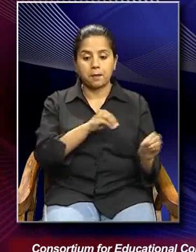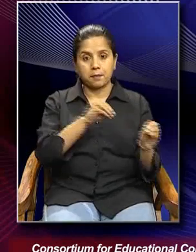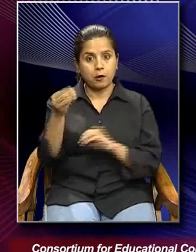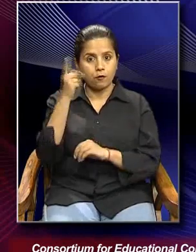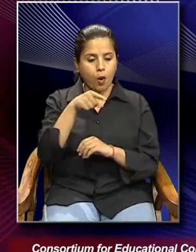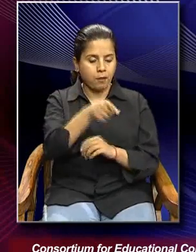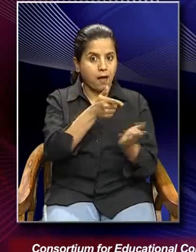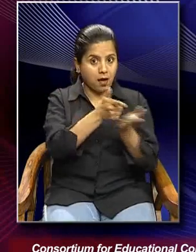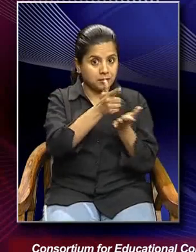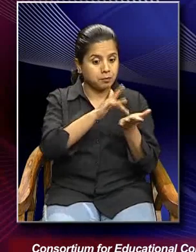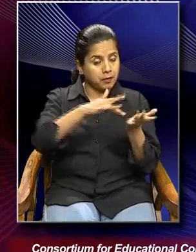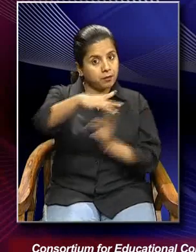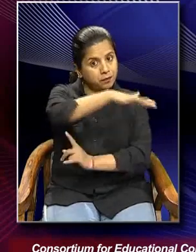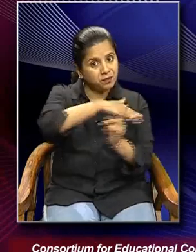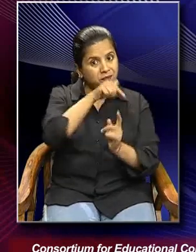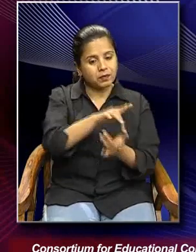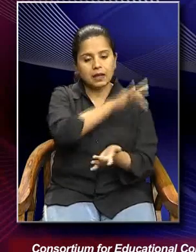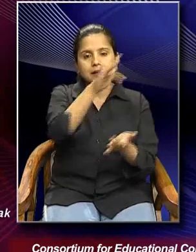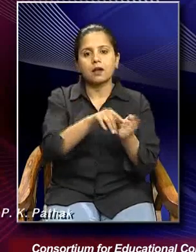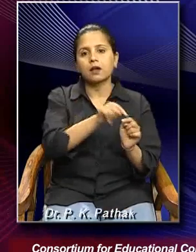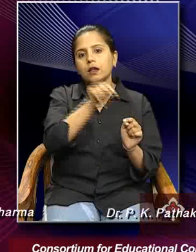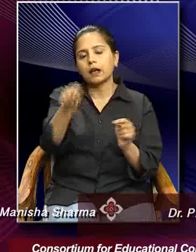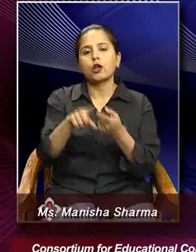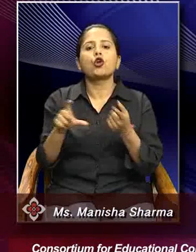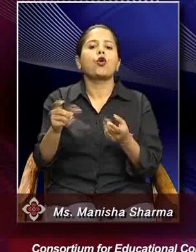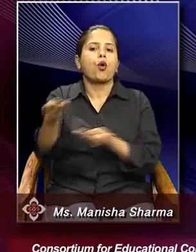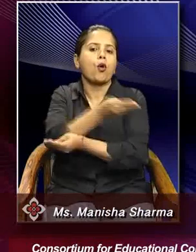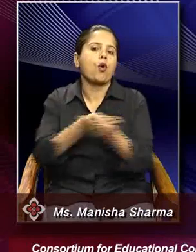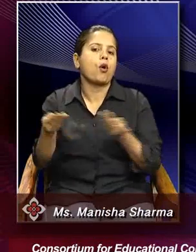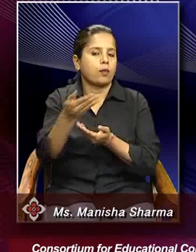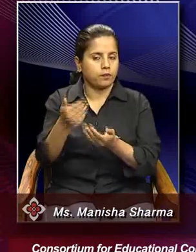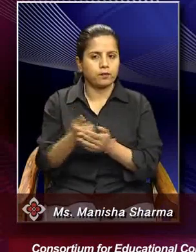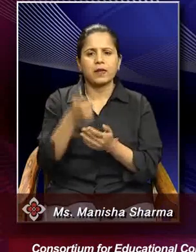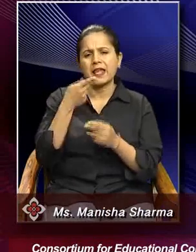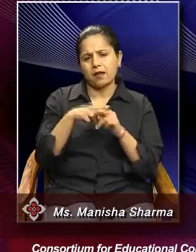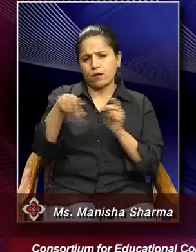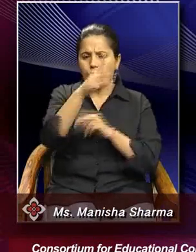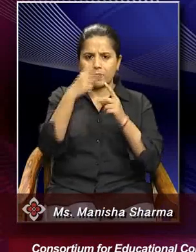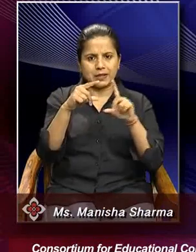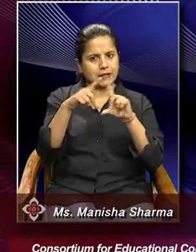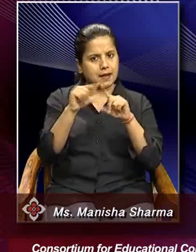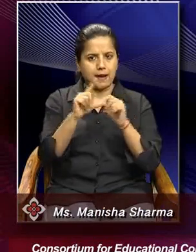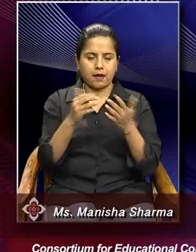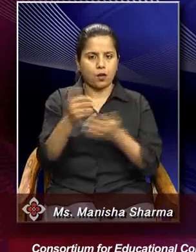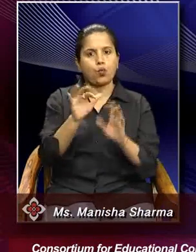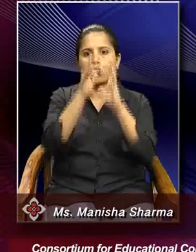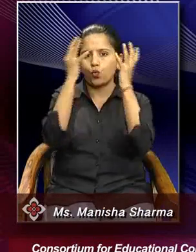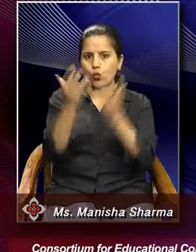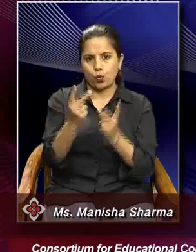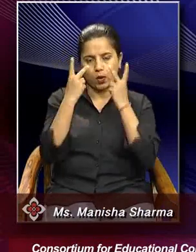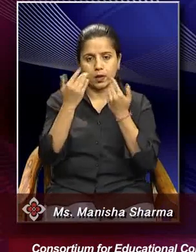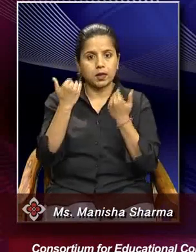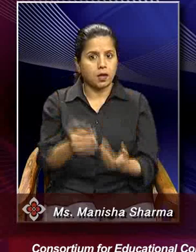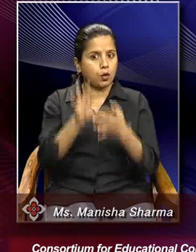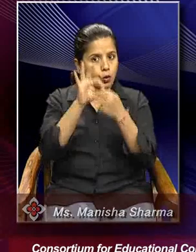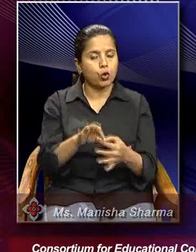agriculture areas to the center of industry and commerce. And if you look at the data from different parts of the world, and even in the context